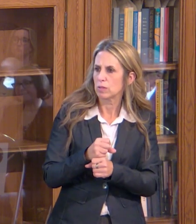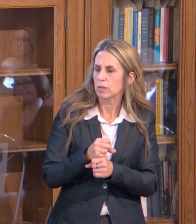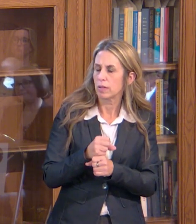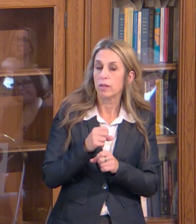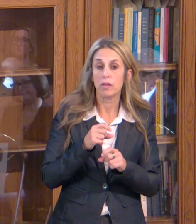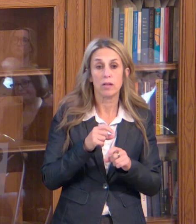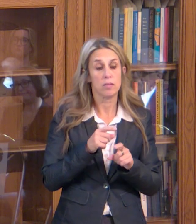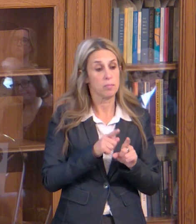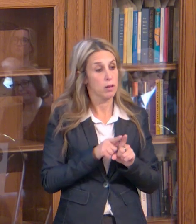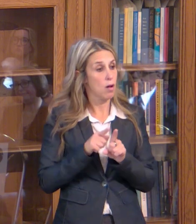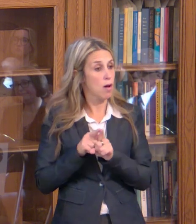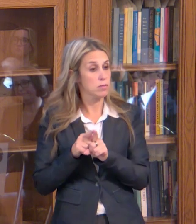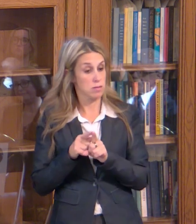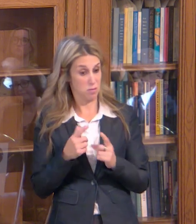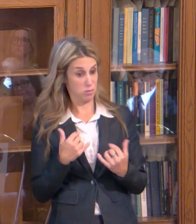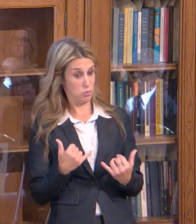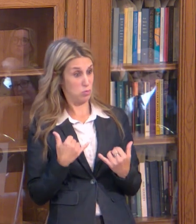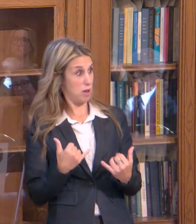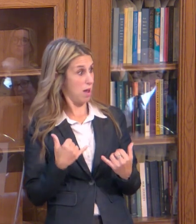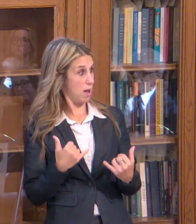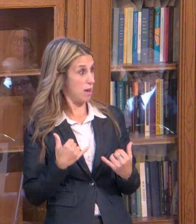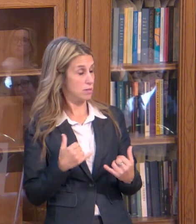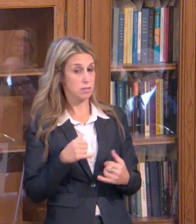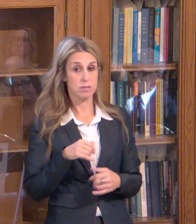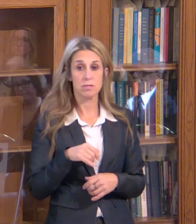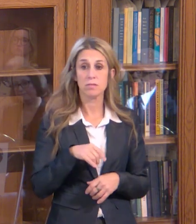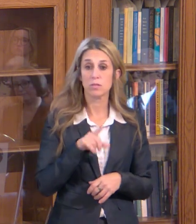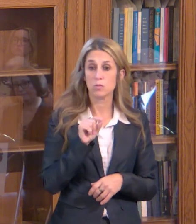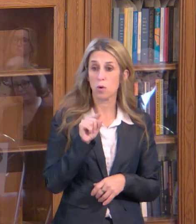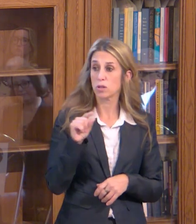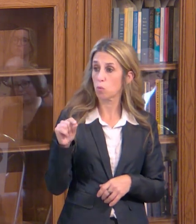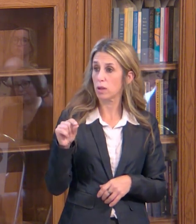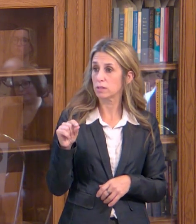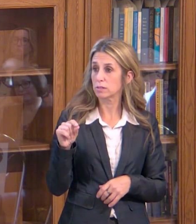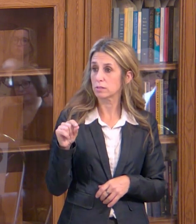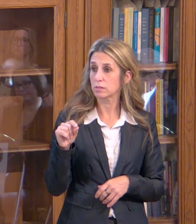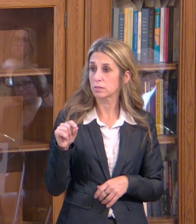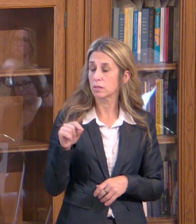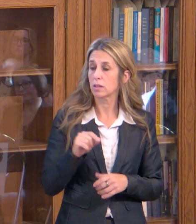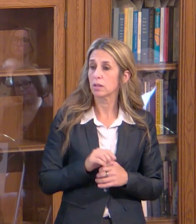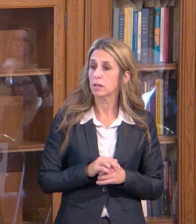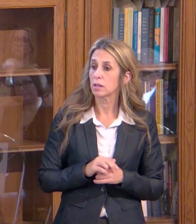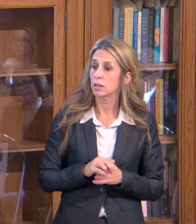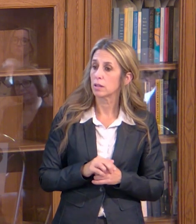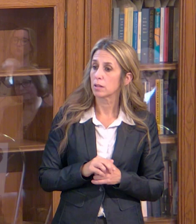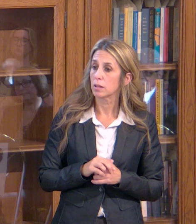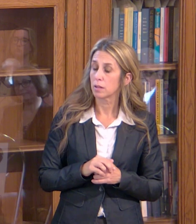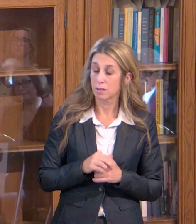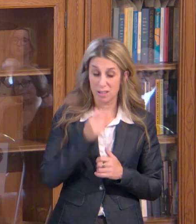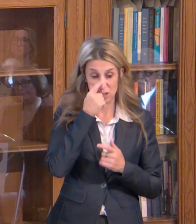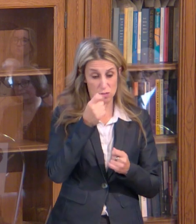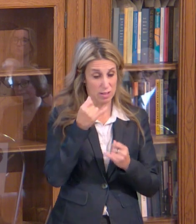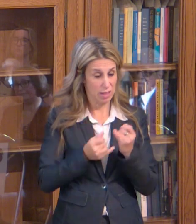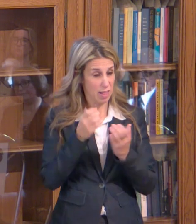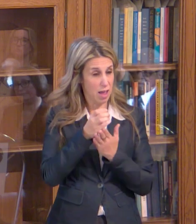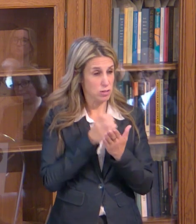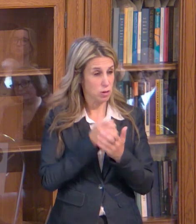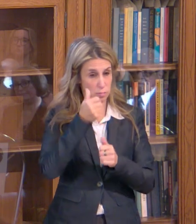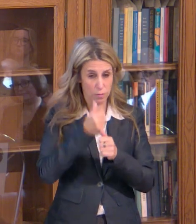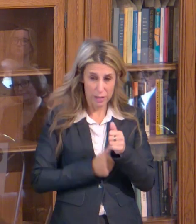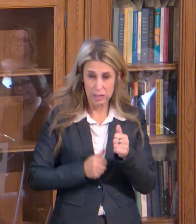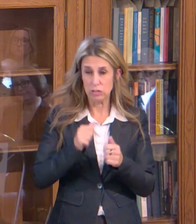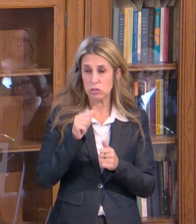into to the current decade of the 2020s I find it interesting that the last chapter of each